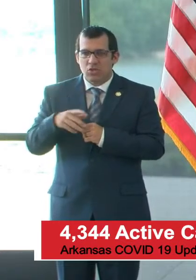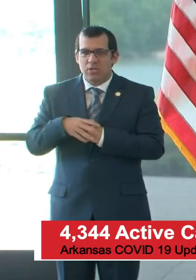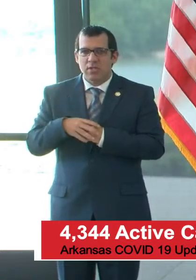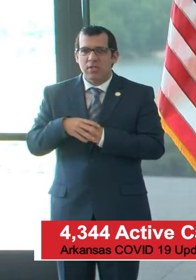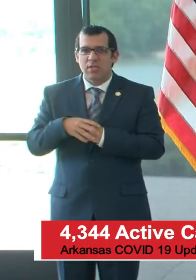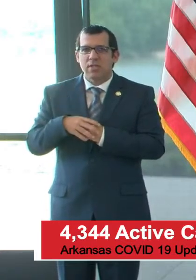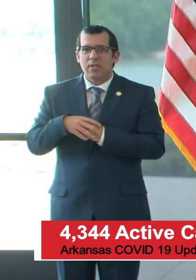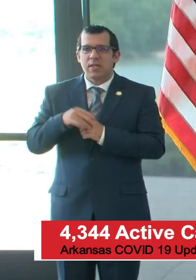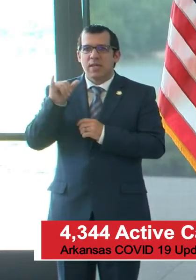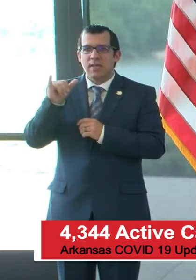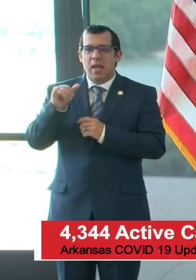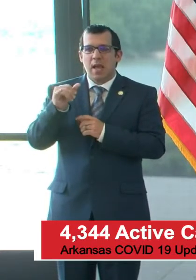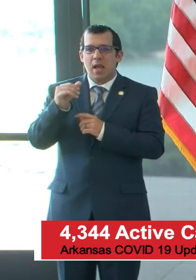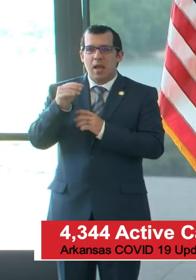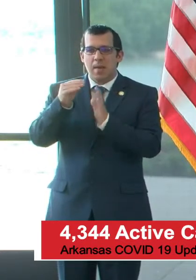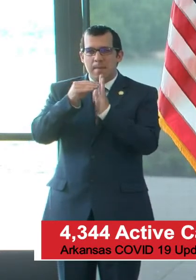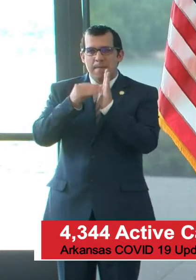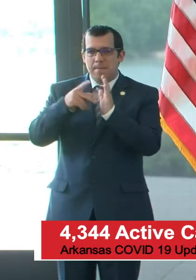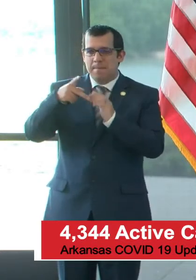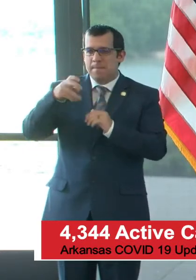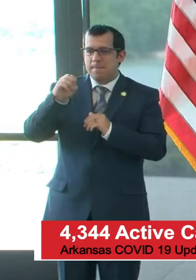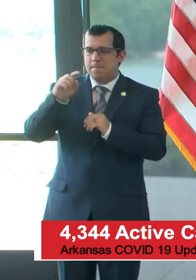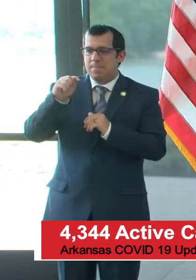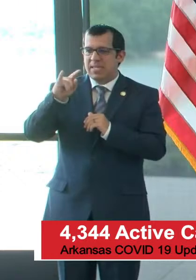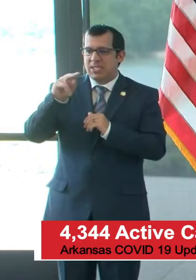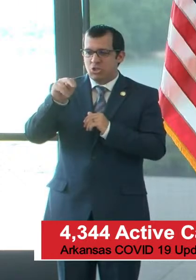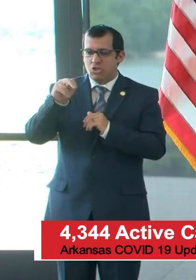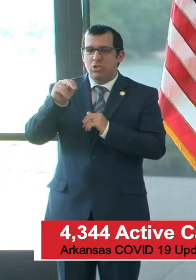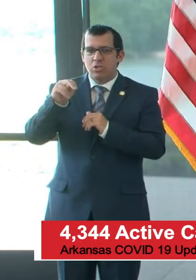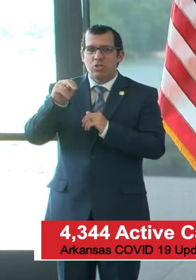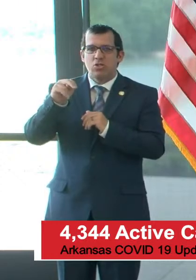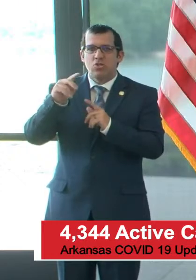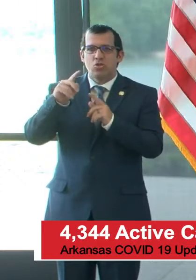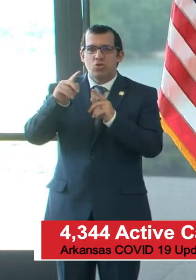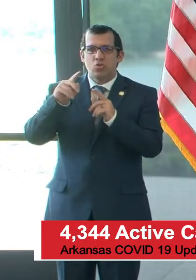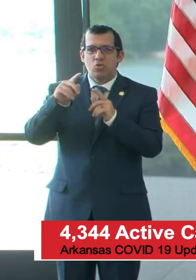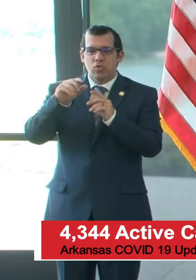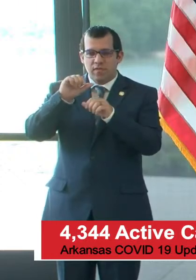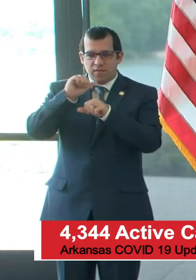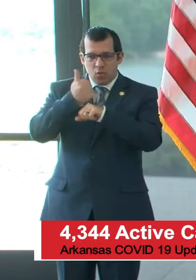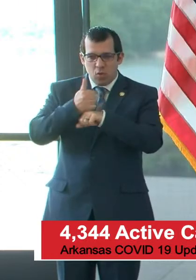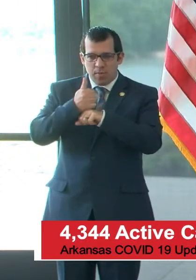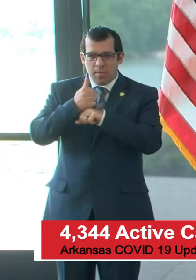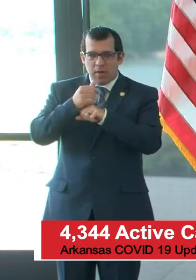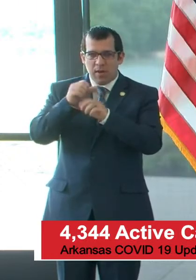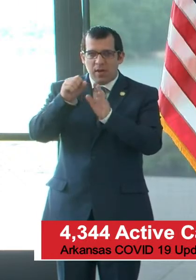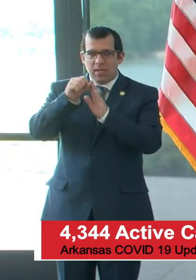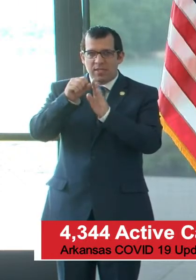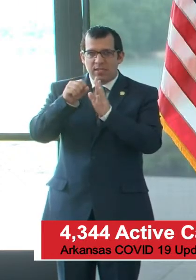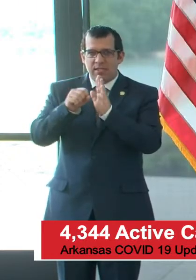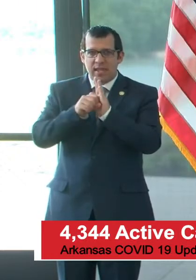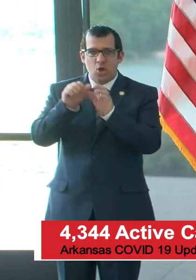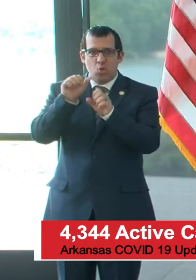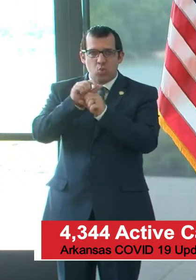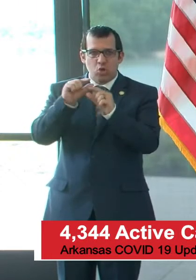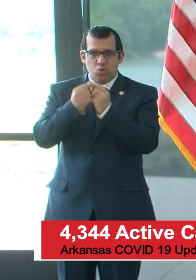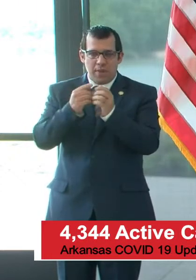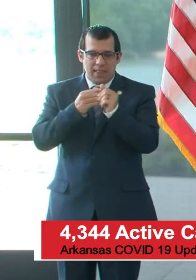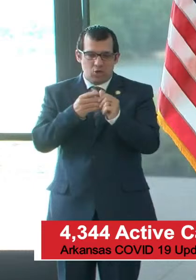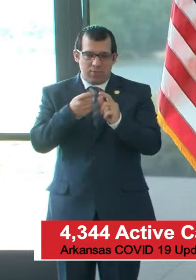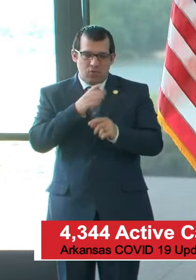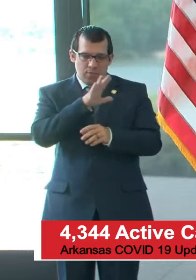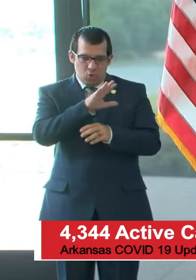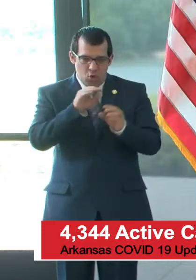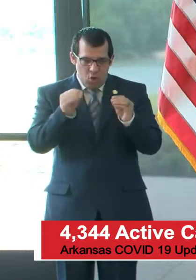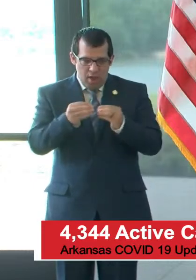There's a petition circulating to form a state working group of cities and towns with leadership from your office